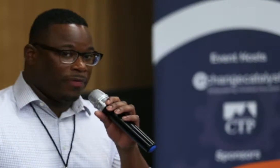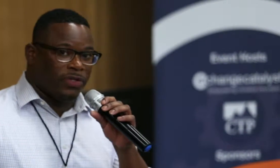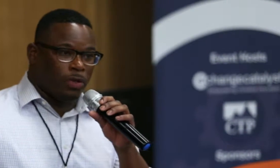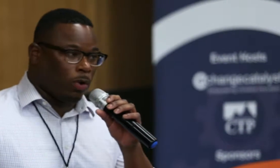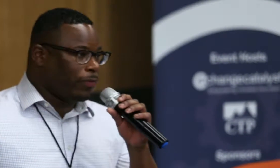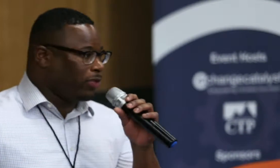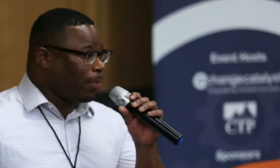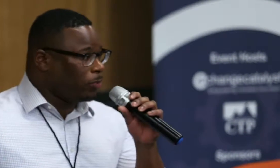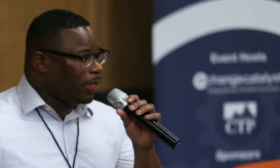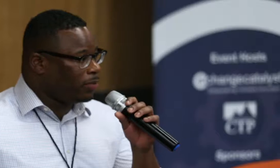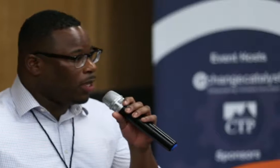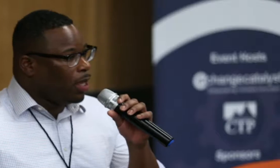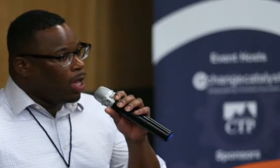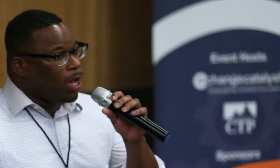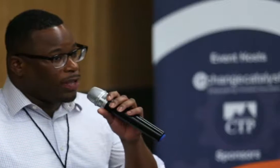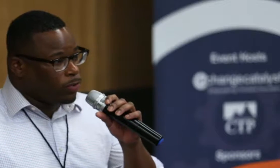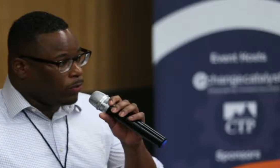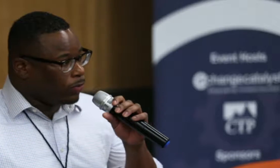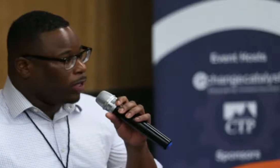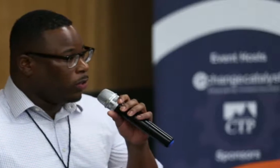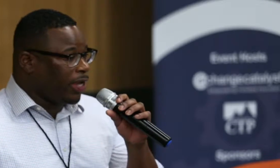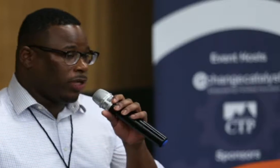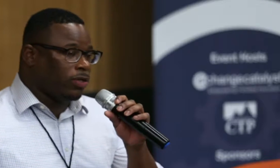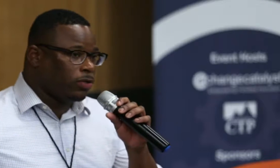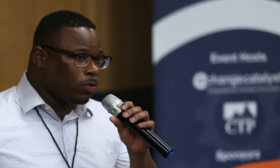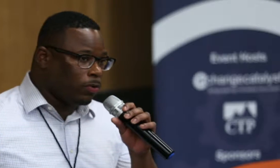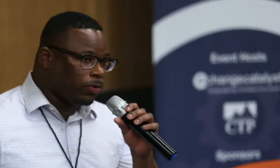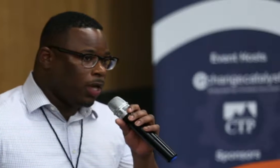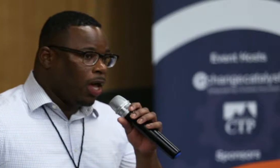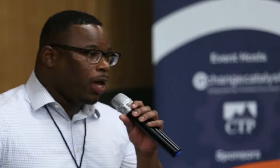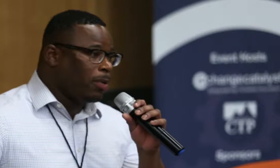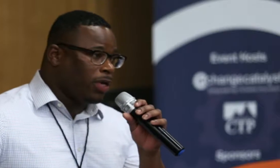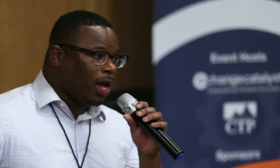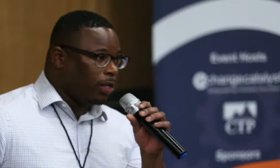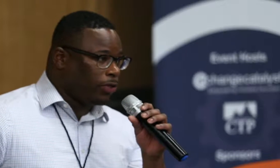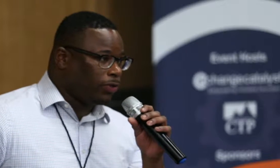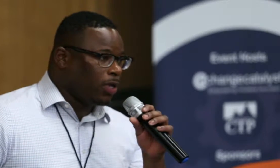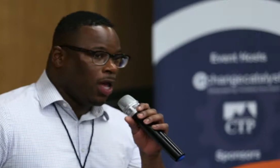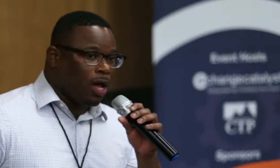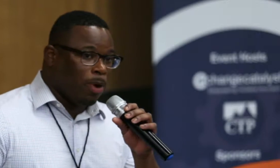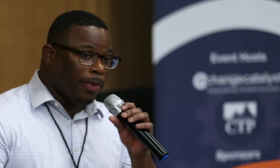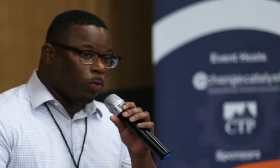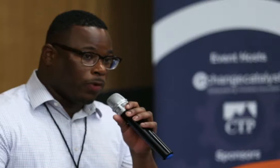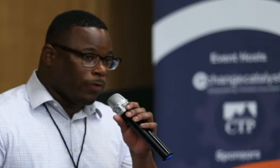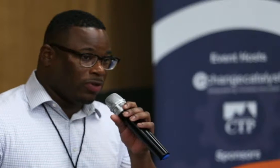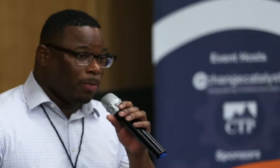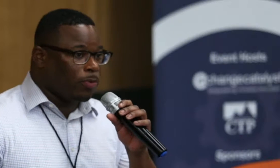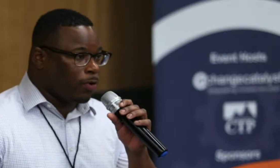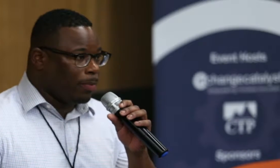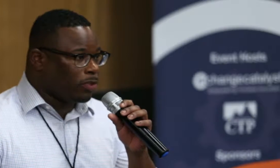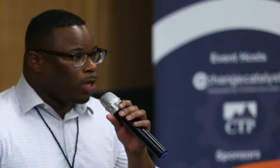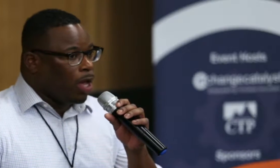other nonprofits in the workforce development space, high schools, adult education schools, community colleges, public